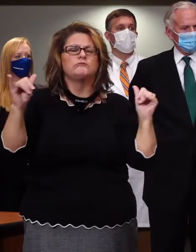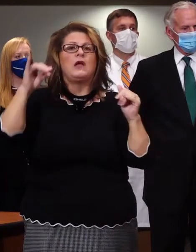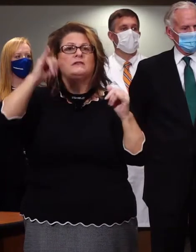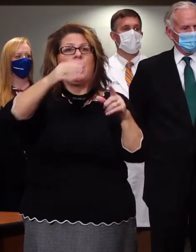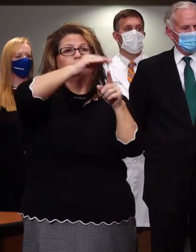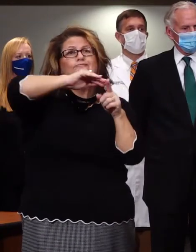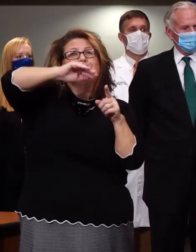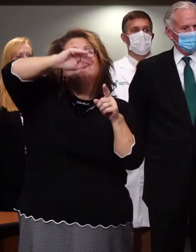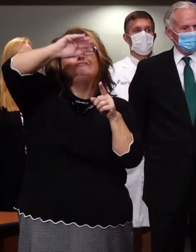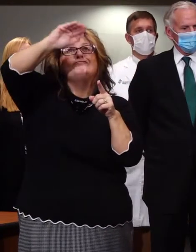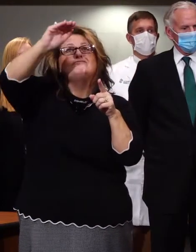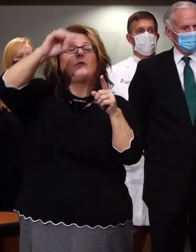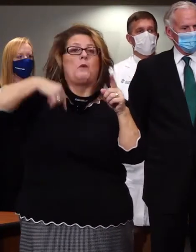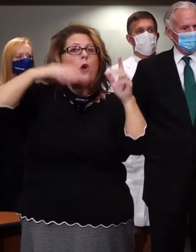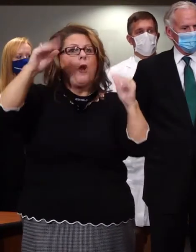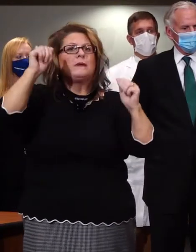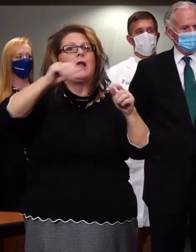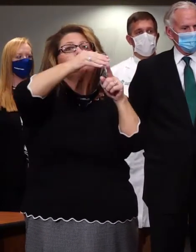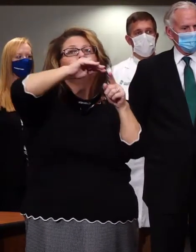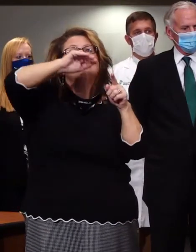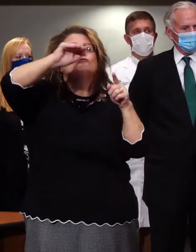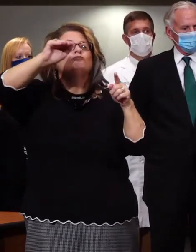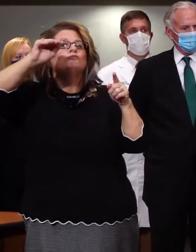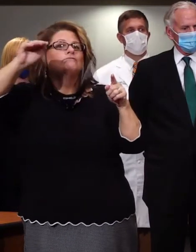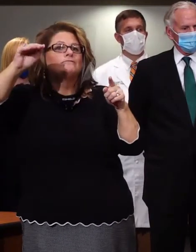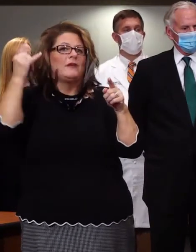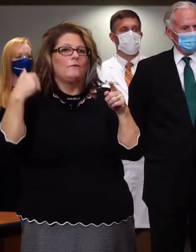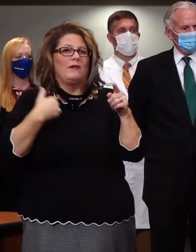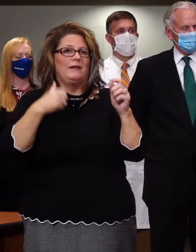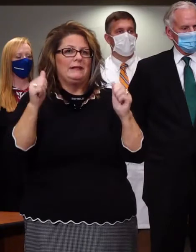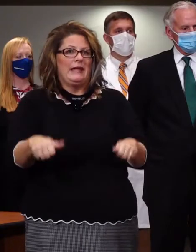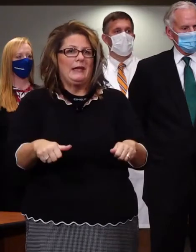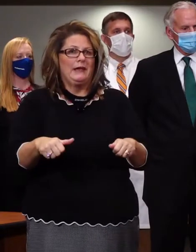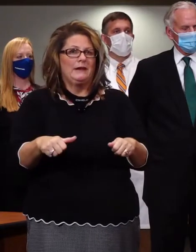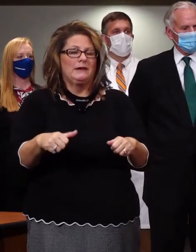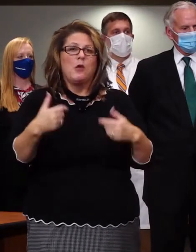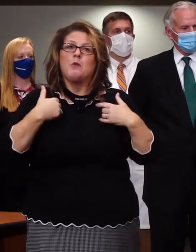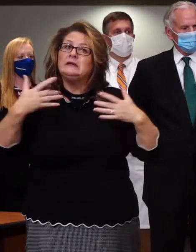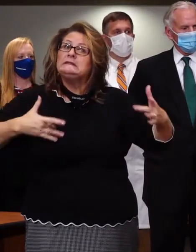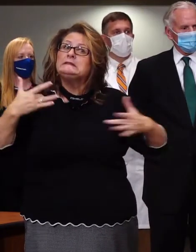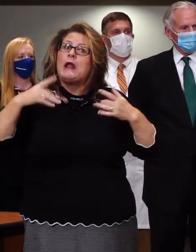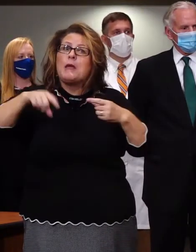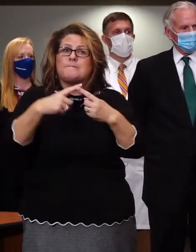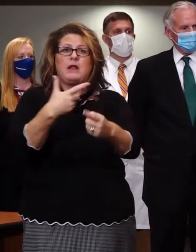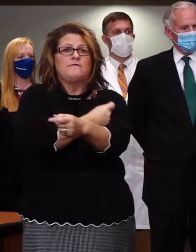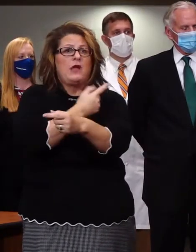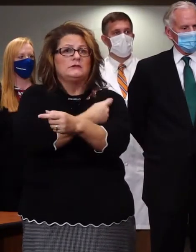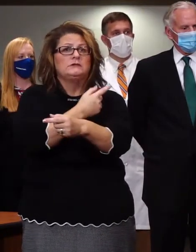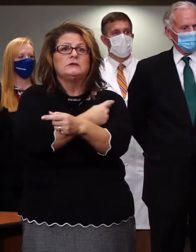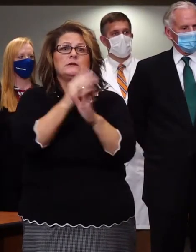ahead of this pandemic while we wait for the promise of the vaccine. And it is true that we're very excited about the